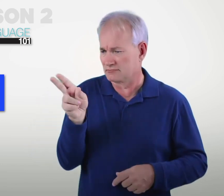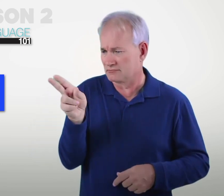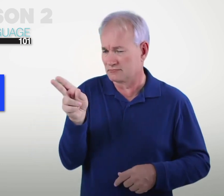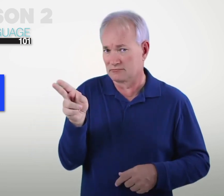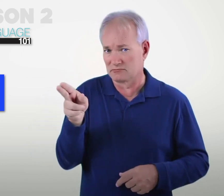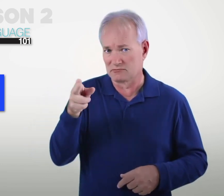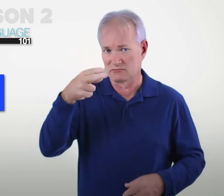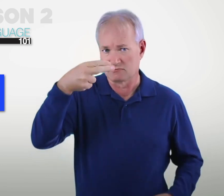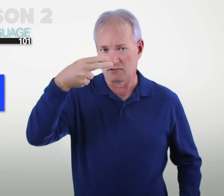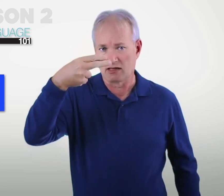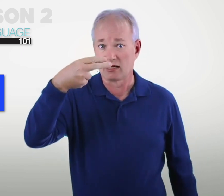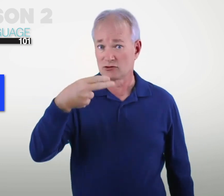H.